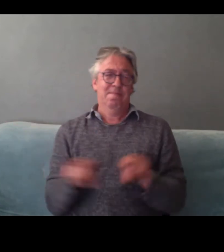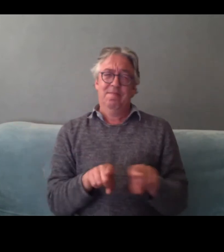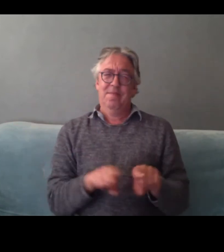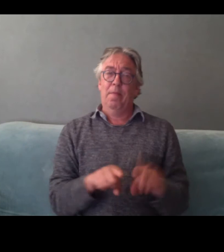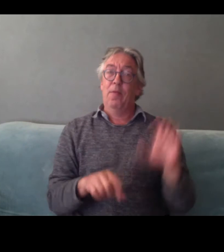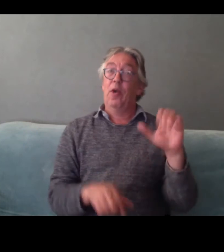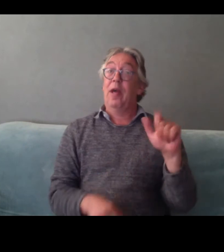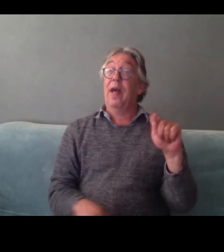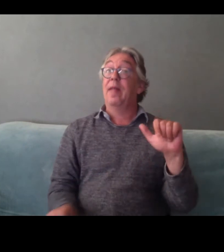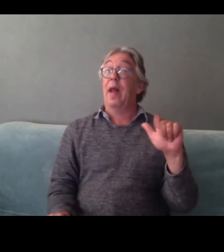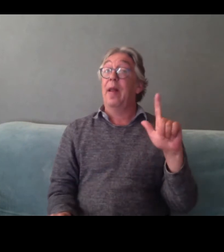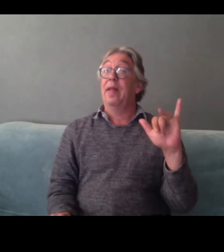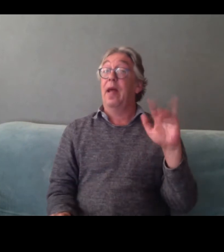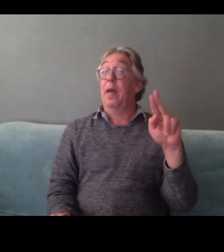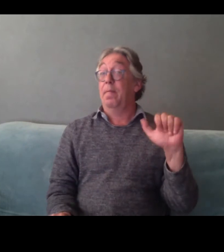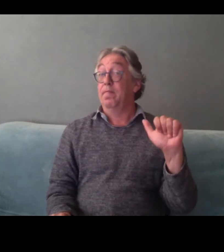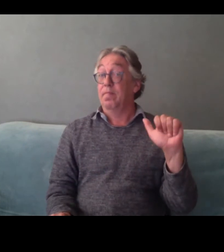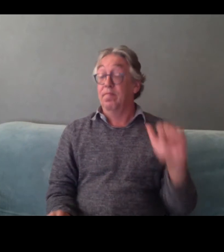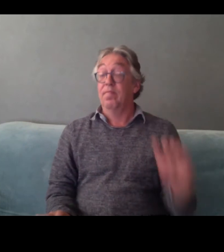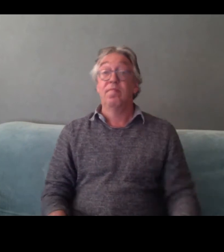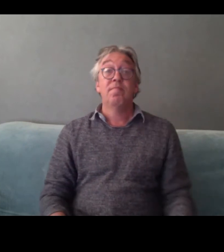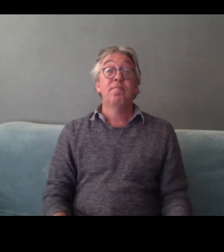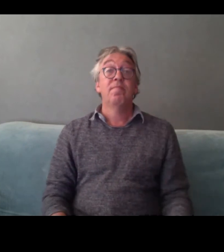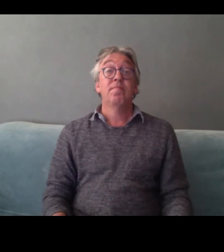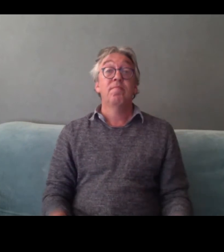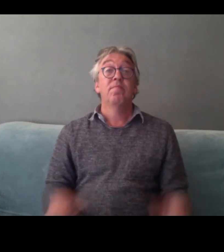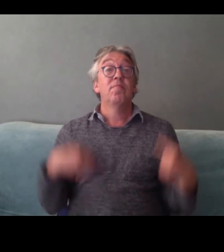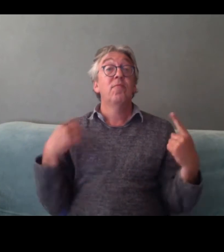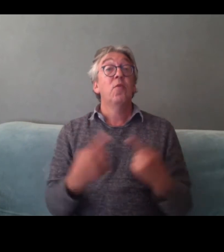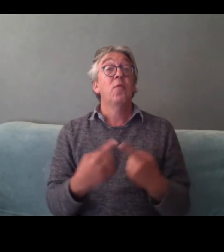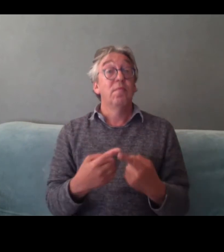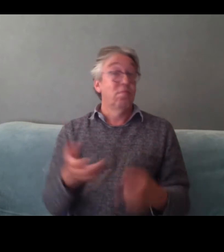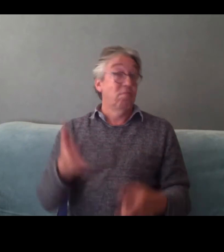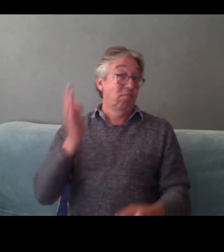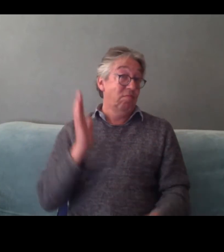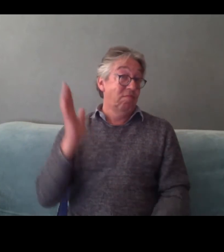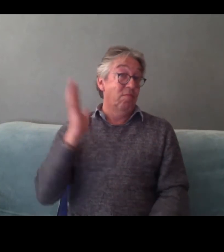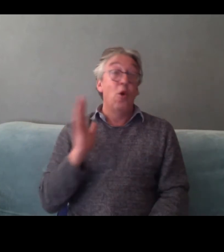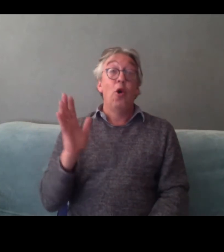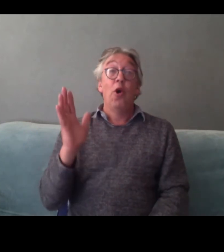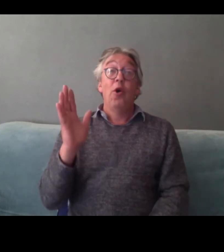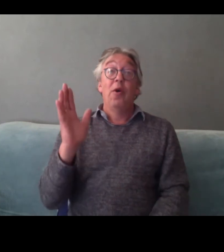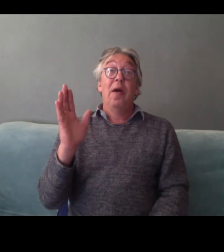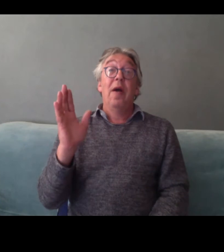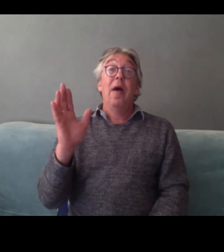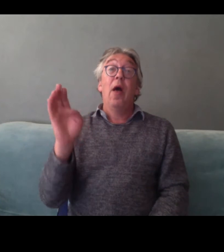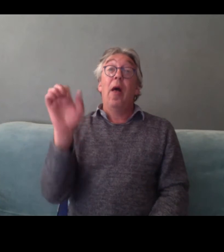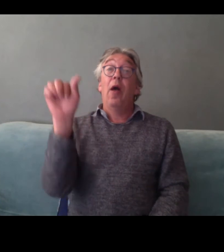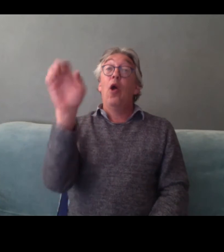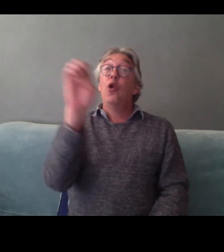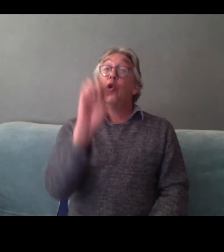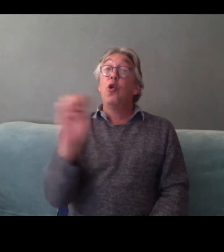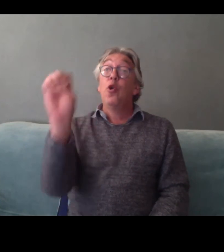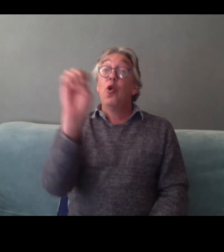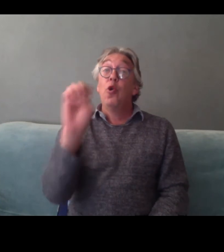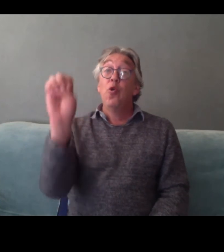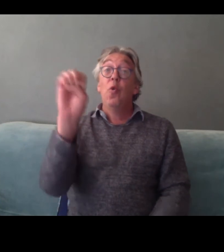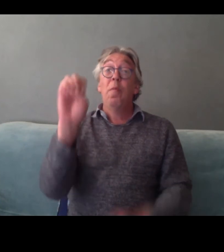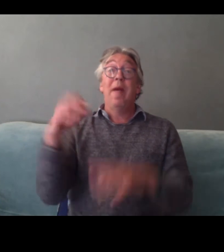that we did for the Academic Network of European Disability Experts a couple of years ago, a